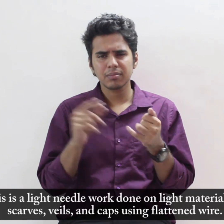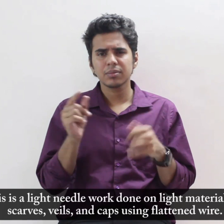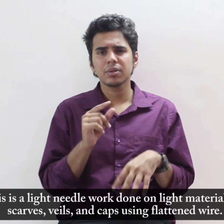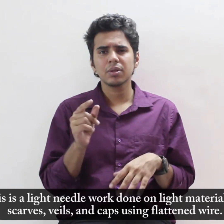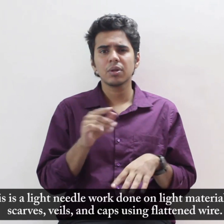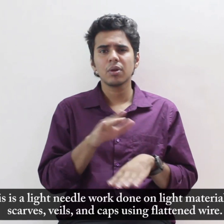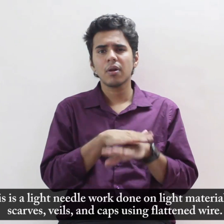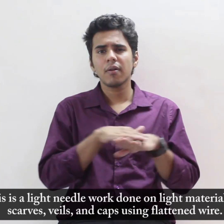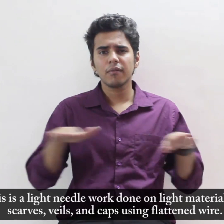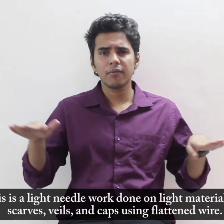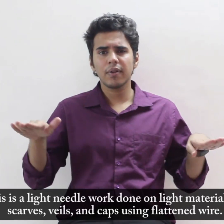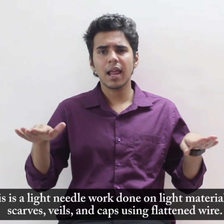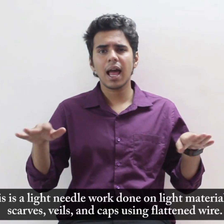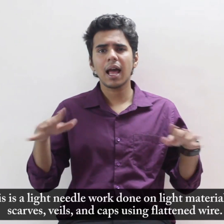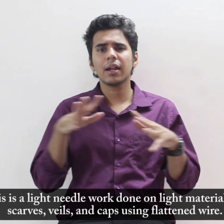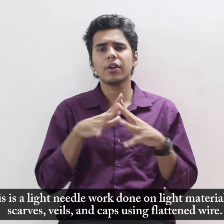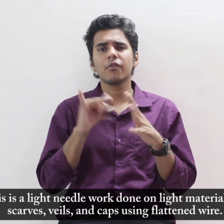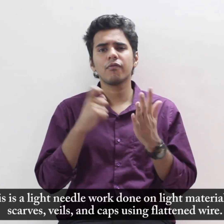using flattened wire.